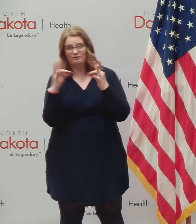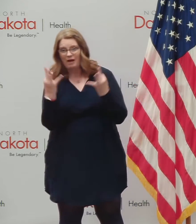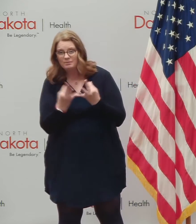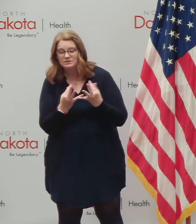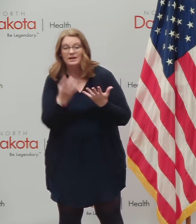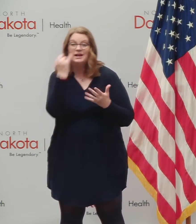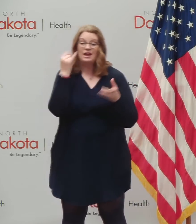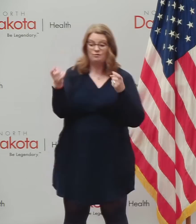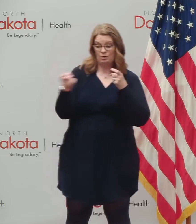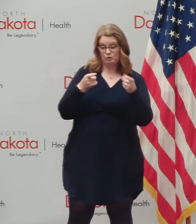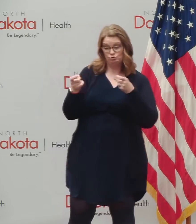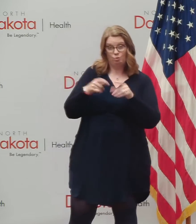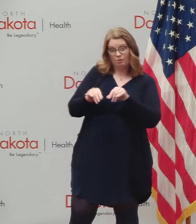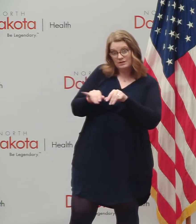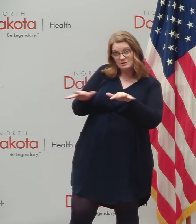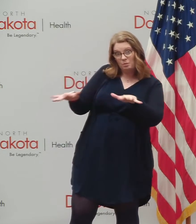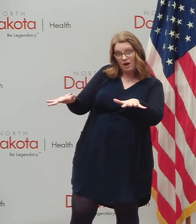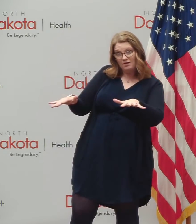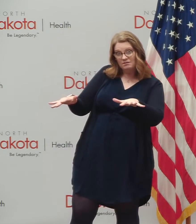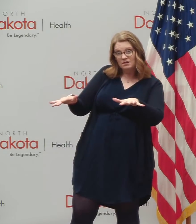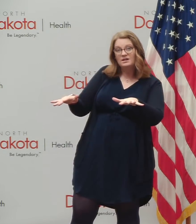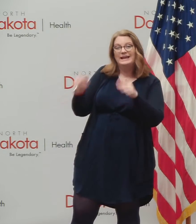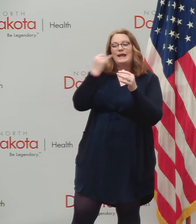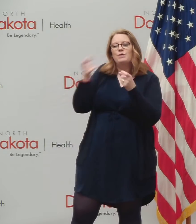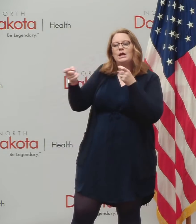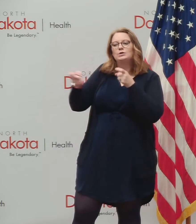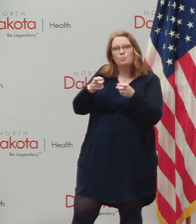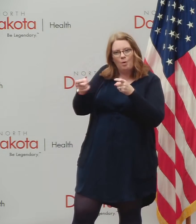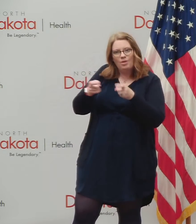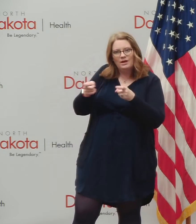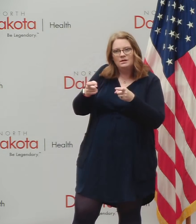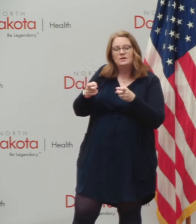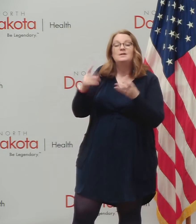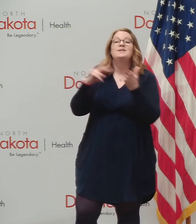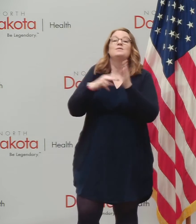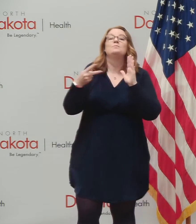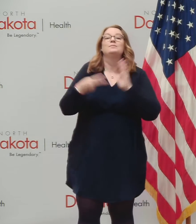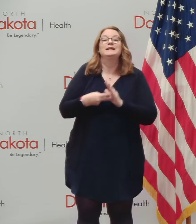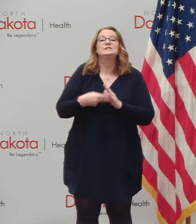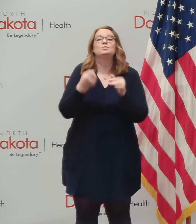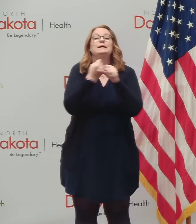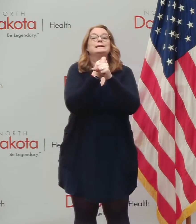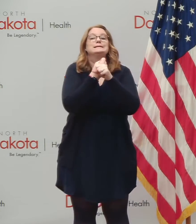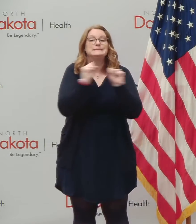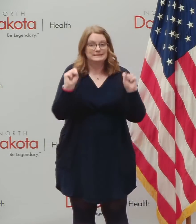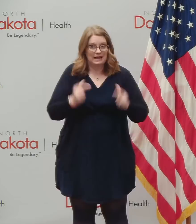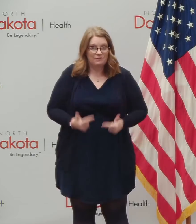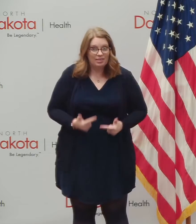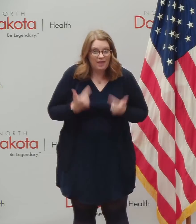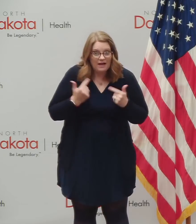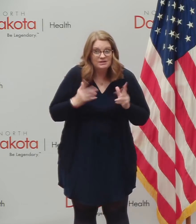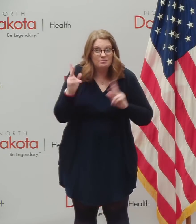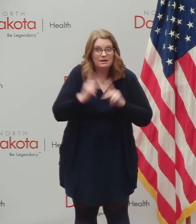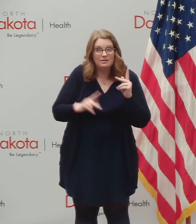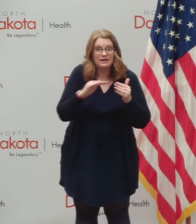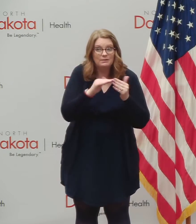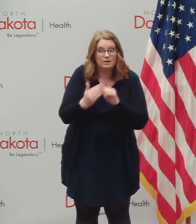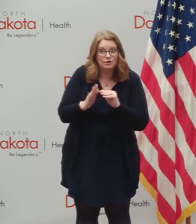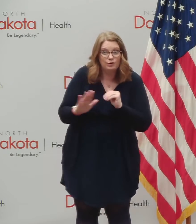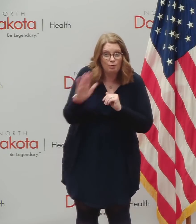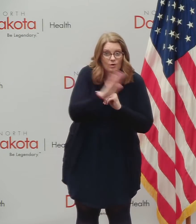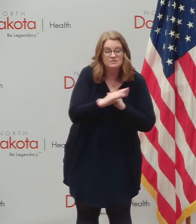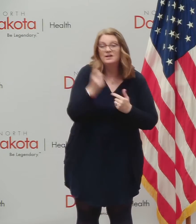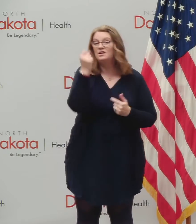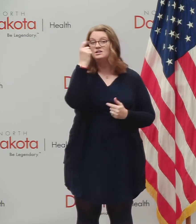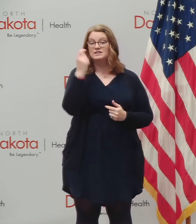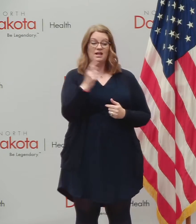control the spread there, we actually are doing things that can save lives of those in your very own community. You may not be related to them, you may